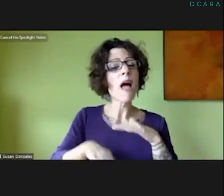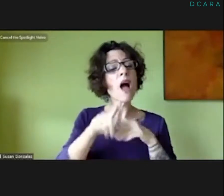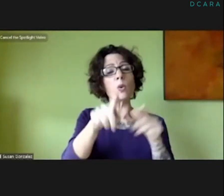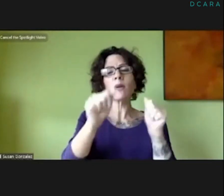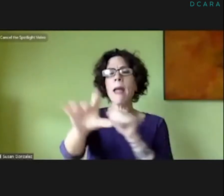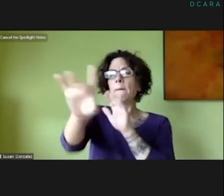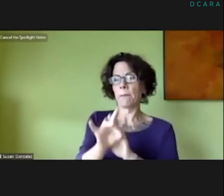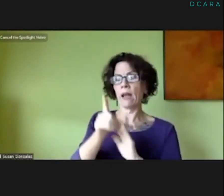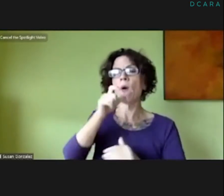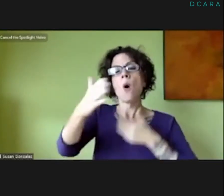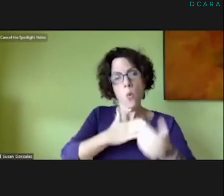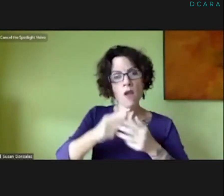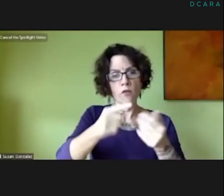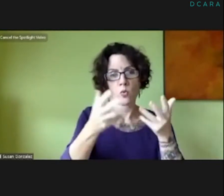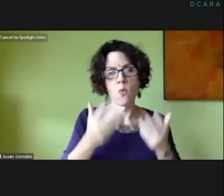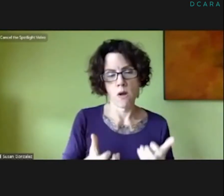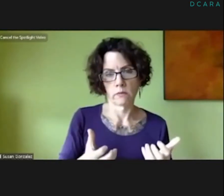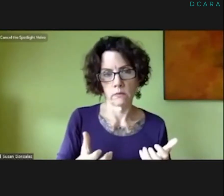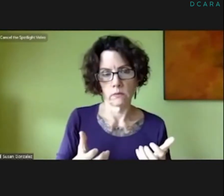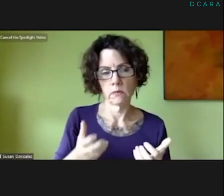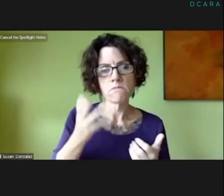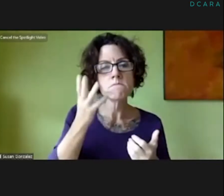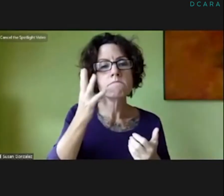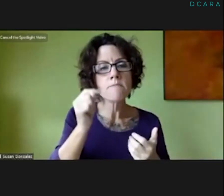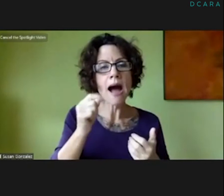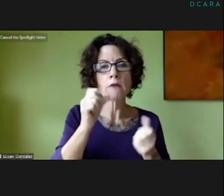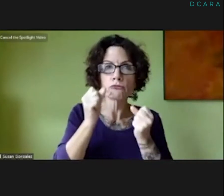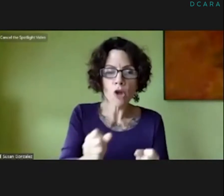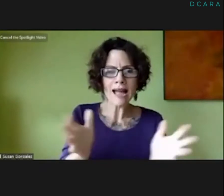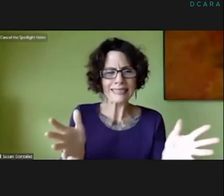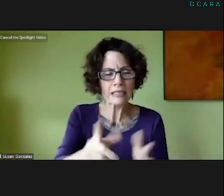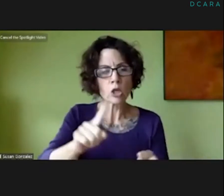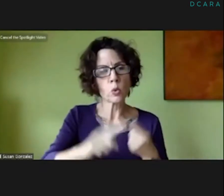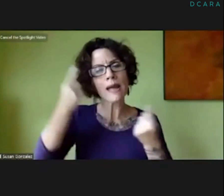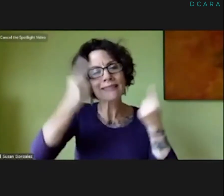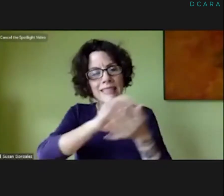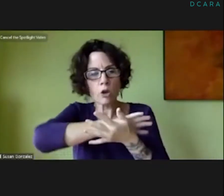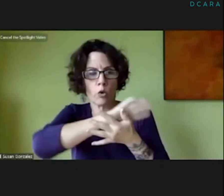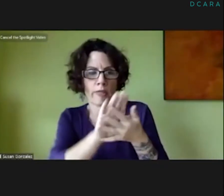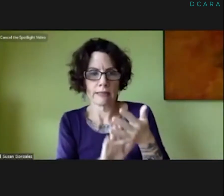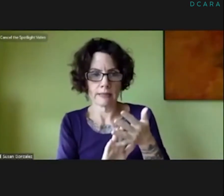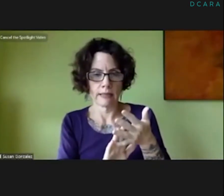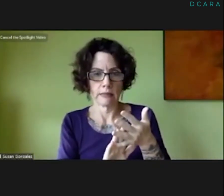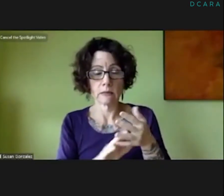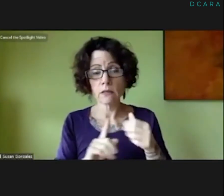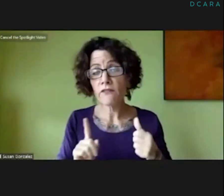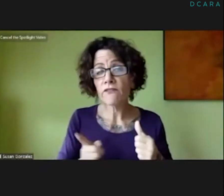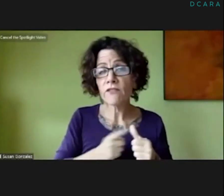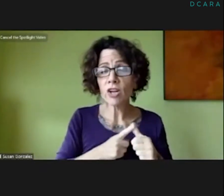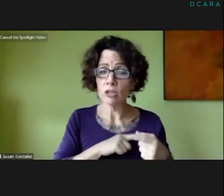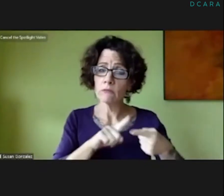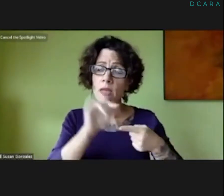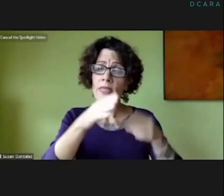Bottom line, you can pick whomever you want, but it is strongly encouraged for you to